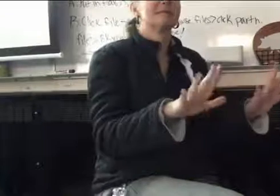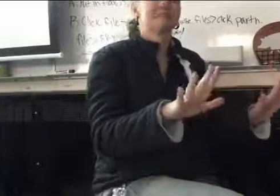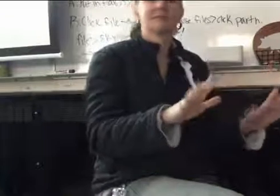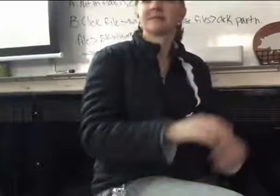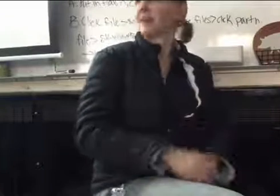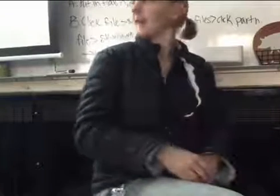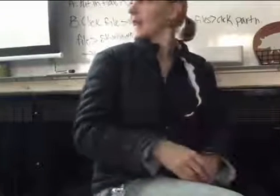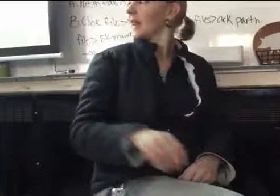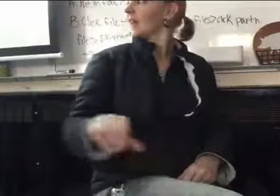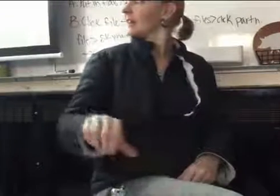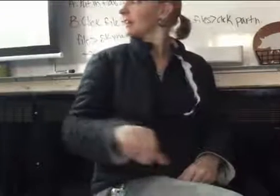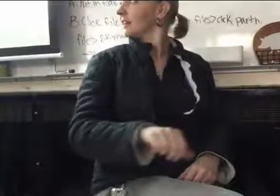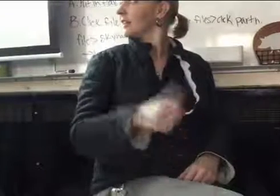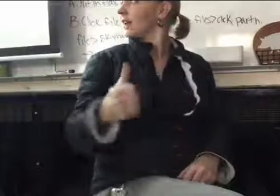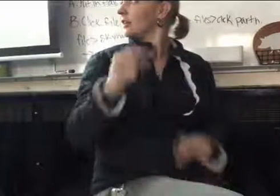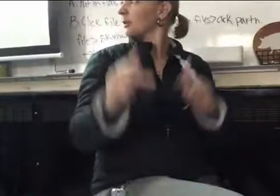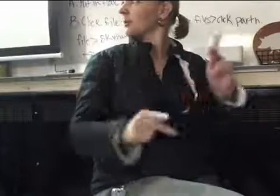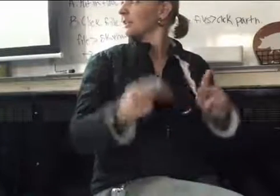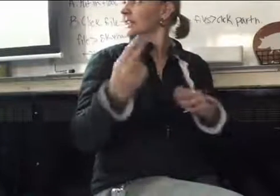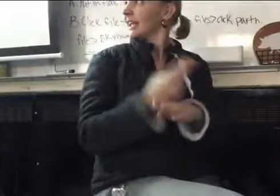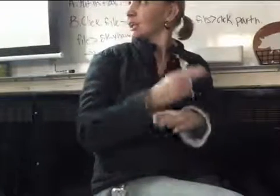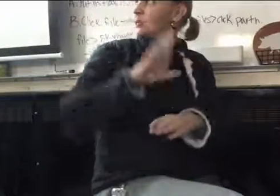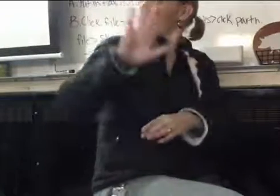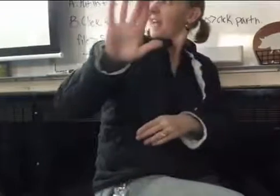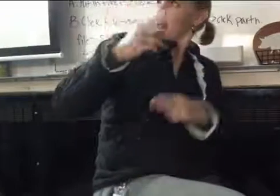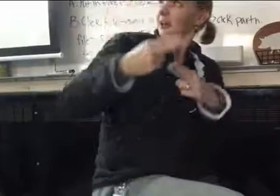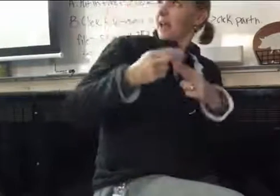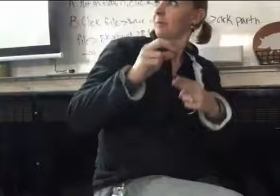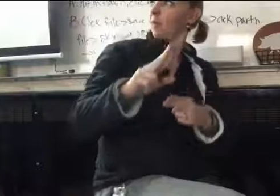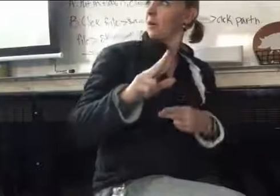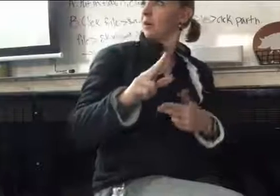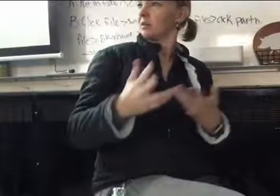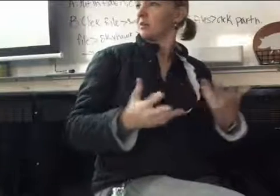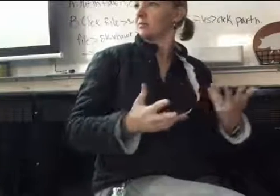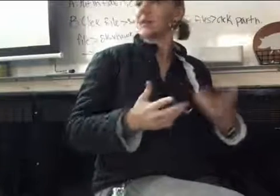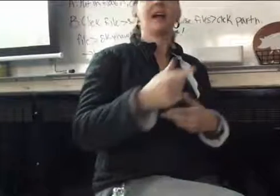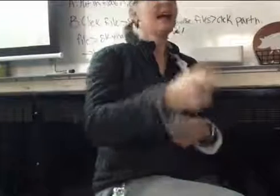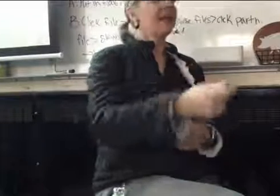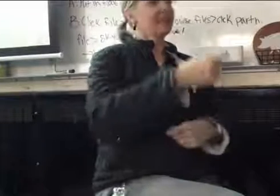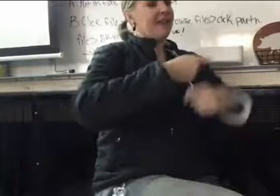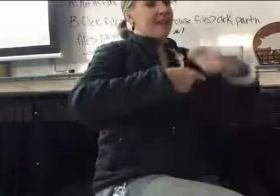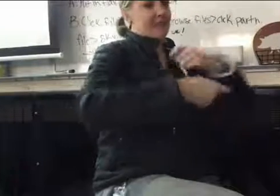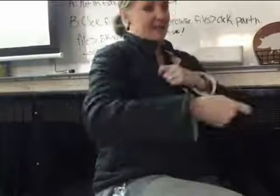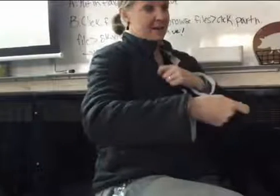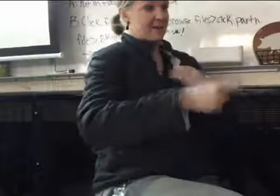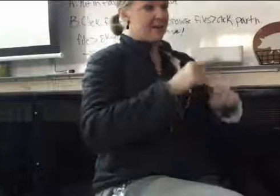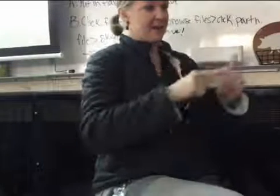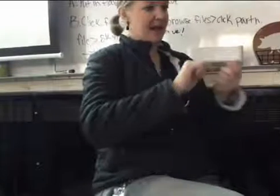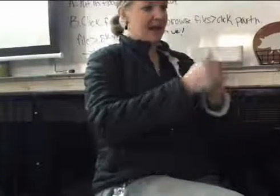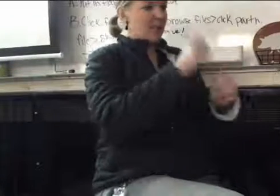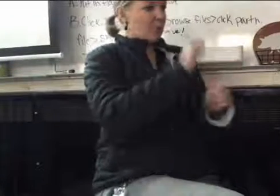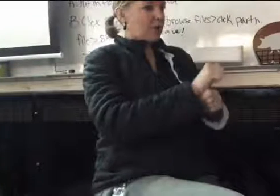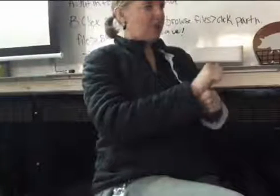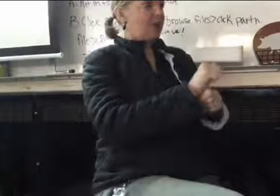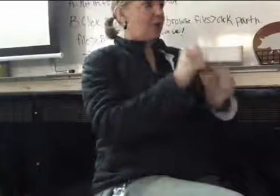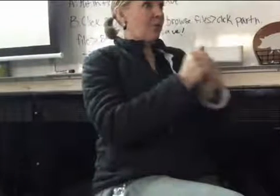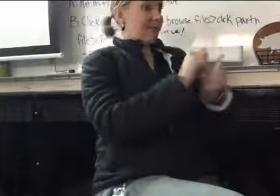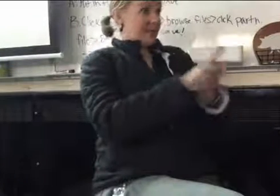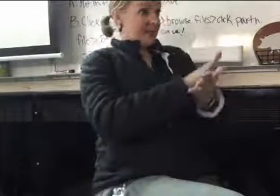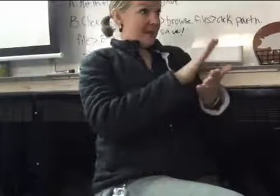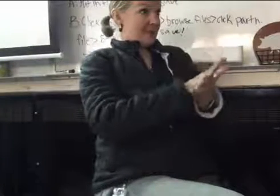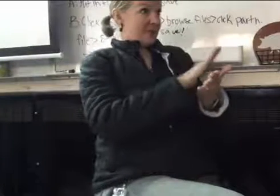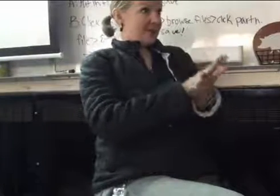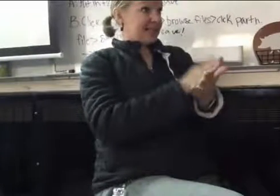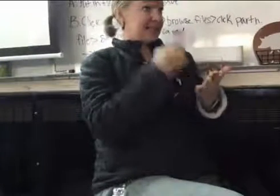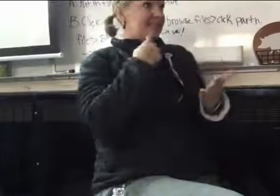people fight under the other person's name, or do they just fight in their place? They fight in their place, but how it works is basically in their draft papers,